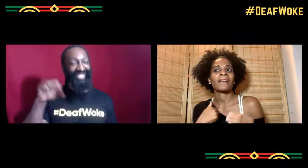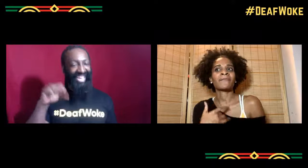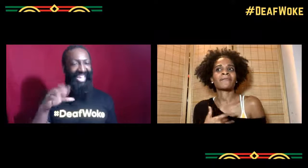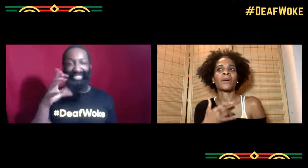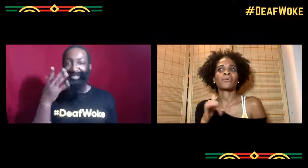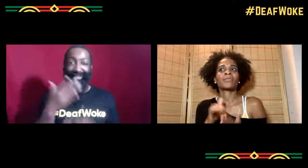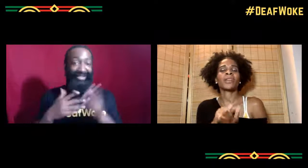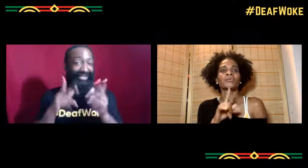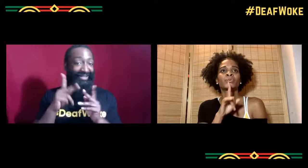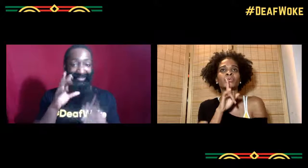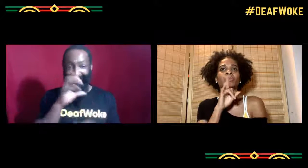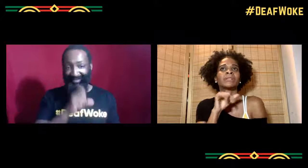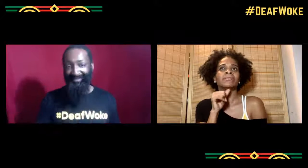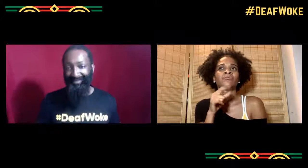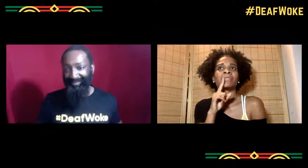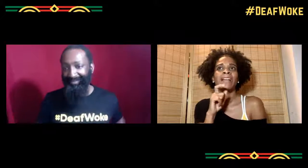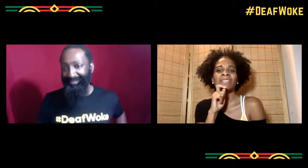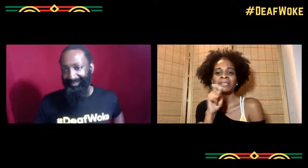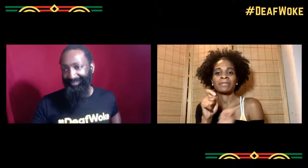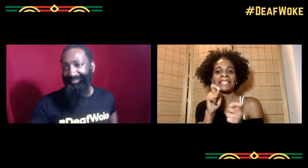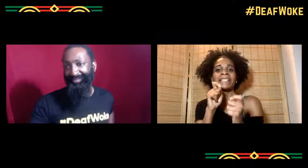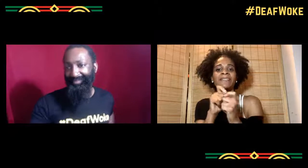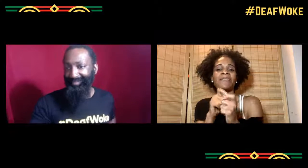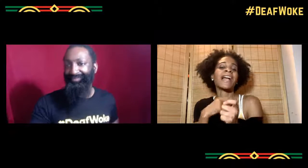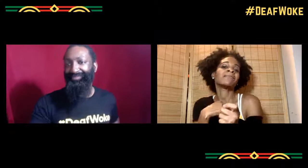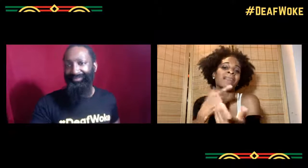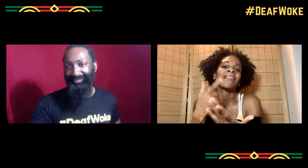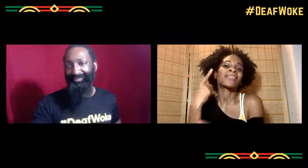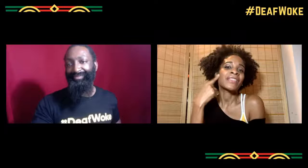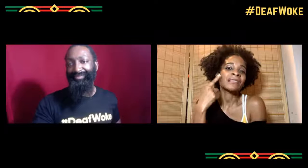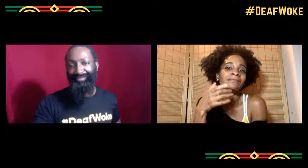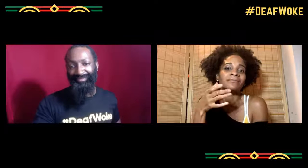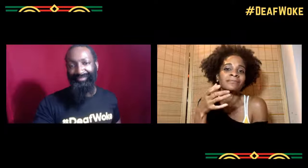Oh yeah, that was when we were discussing